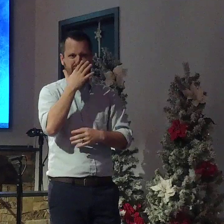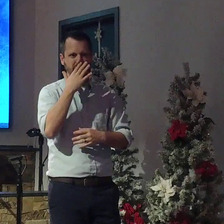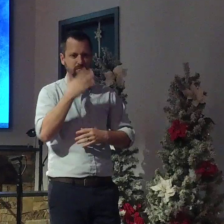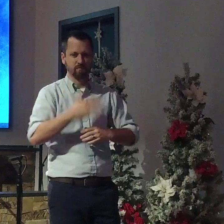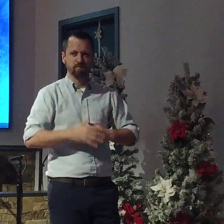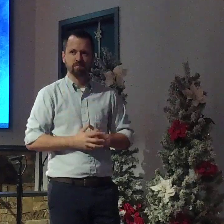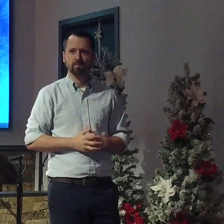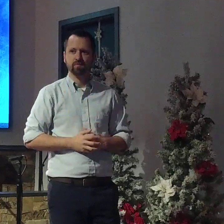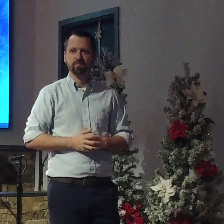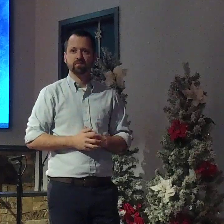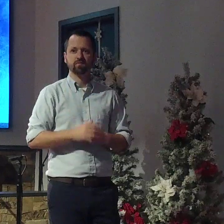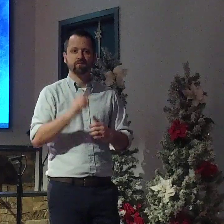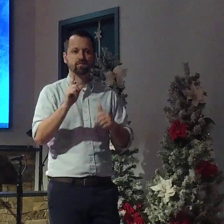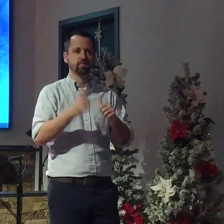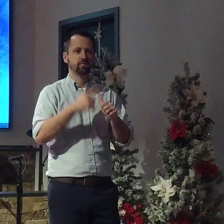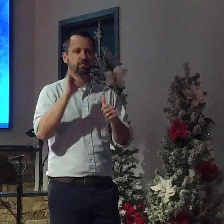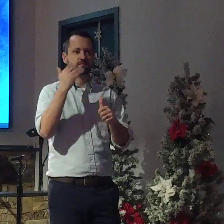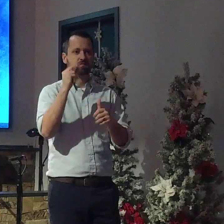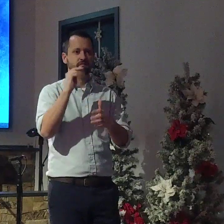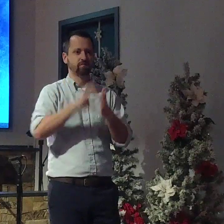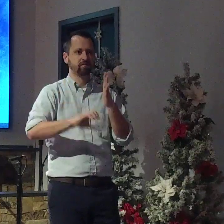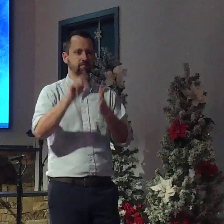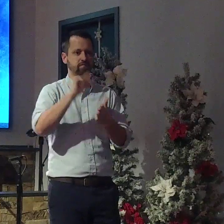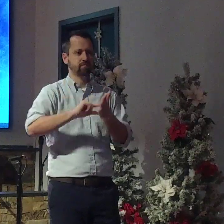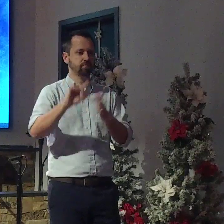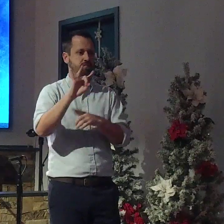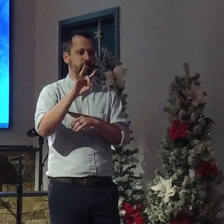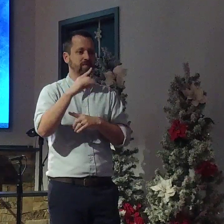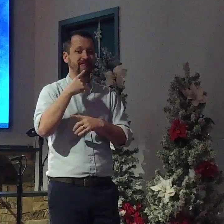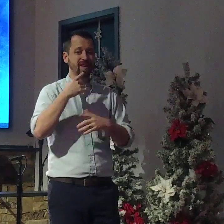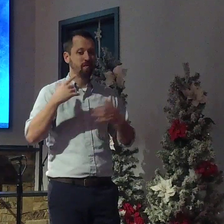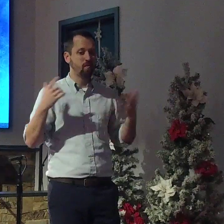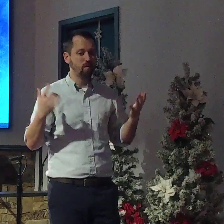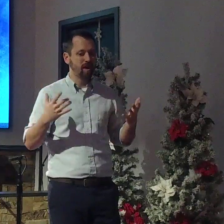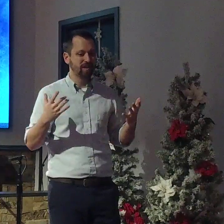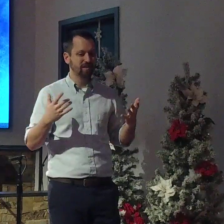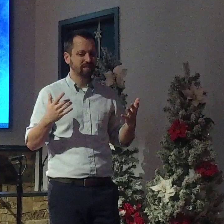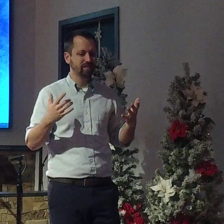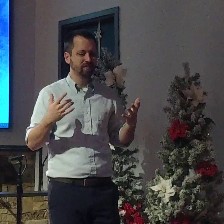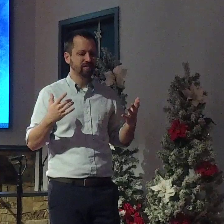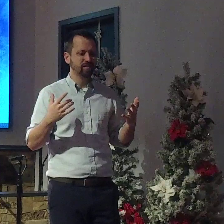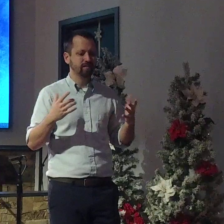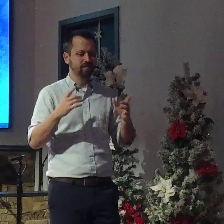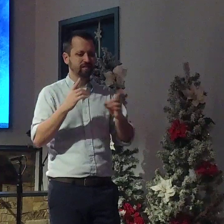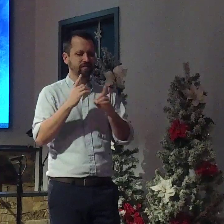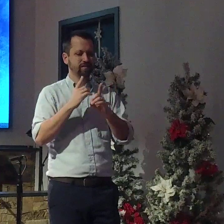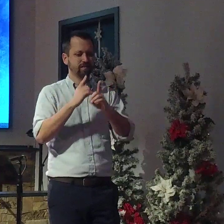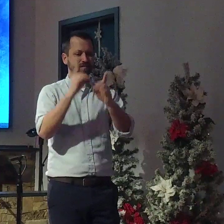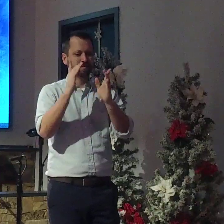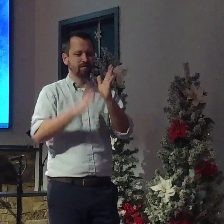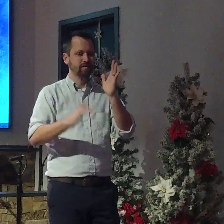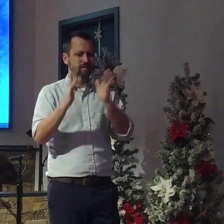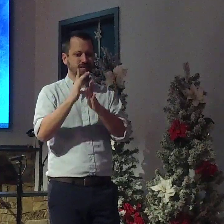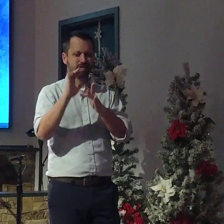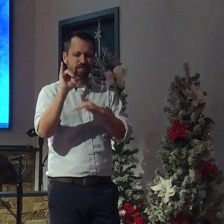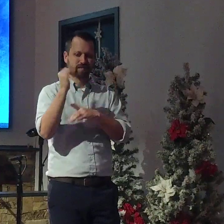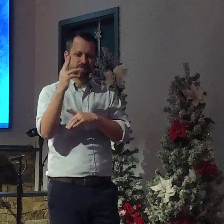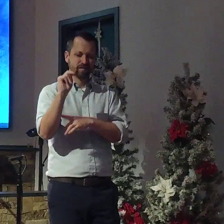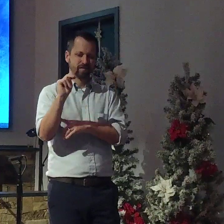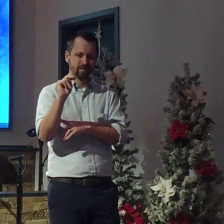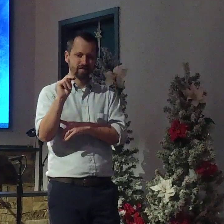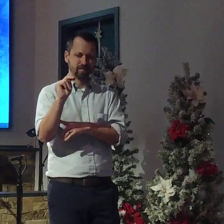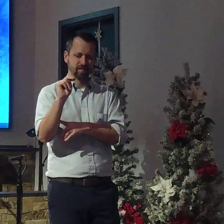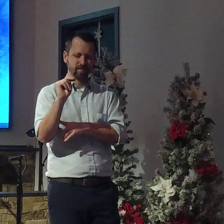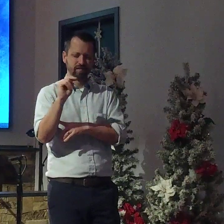is if you break just one of God's commandments, you're a commandment breaker. Specifically, if you tell a lie,